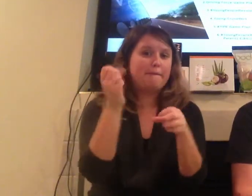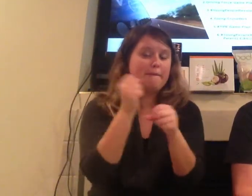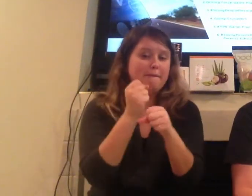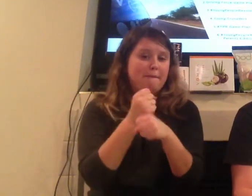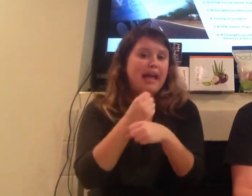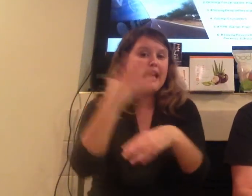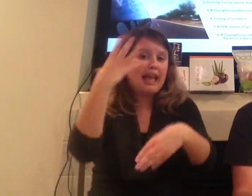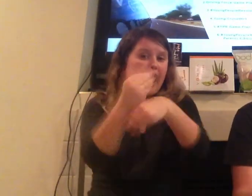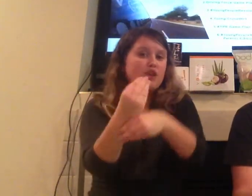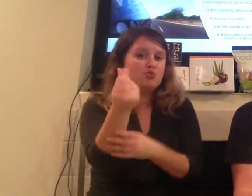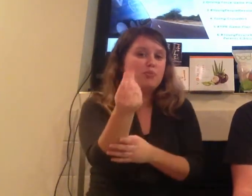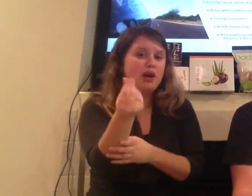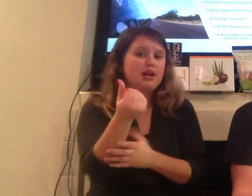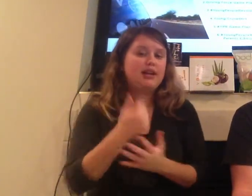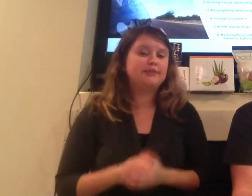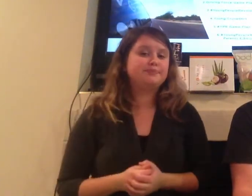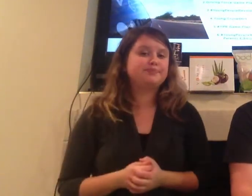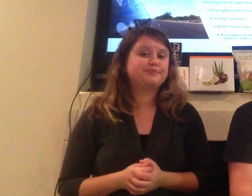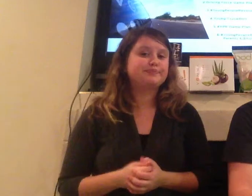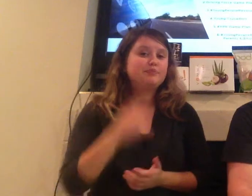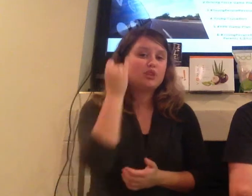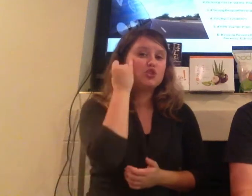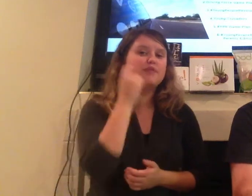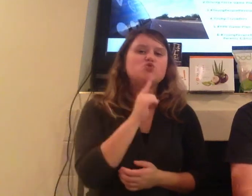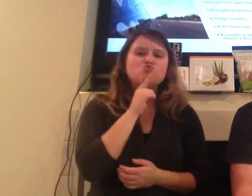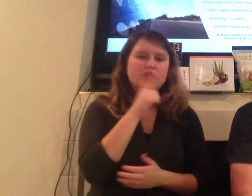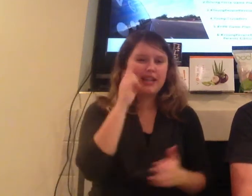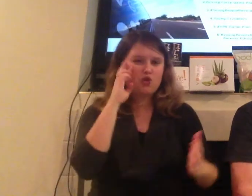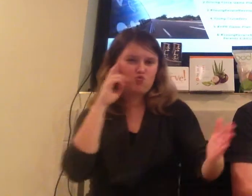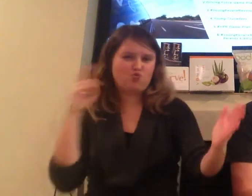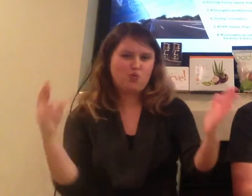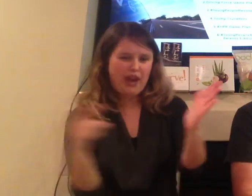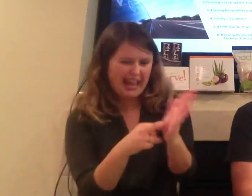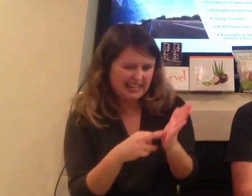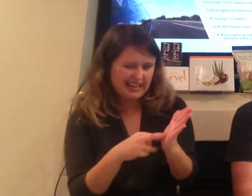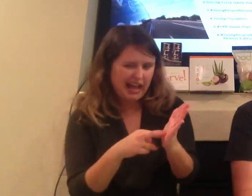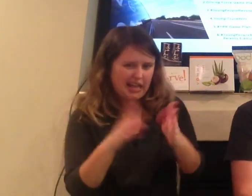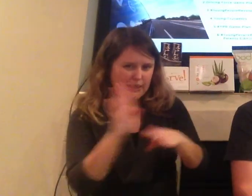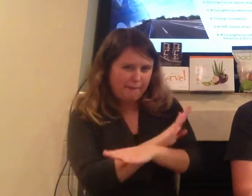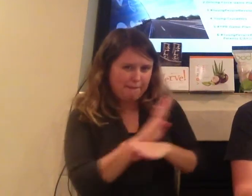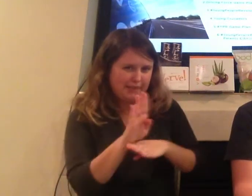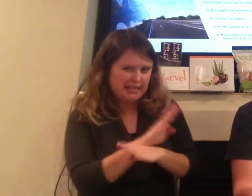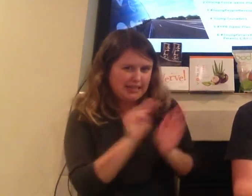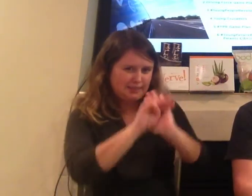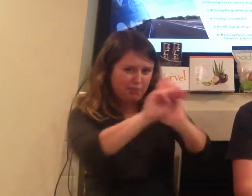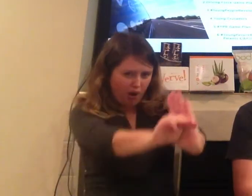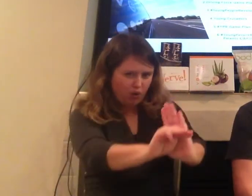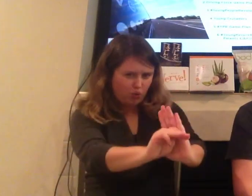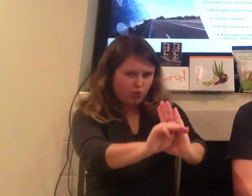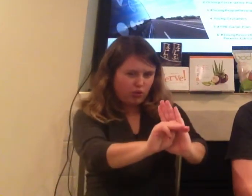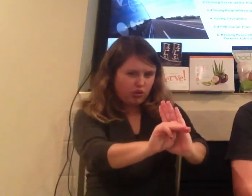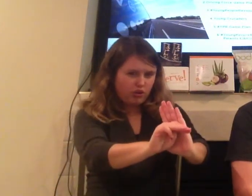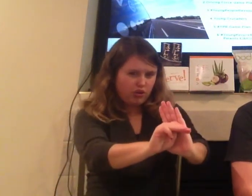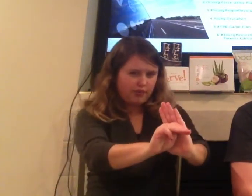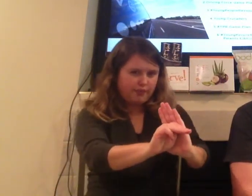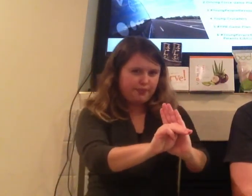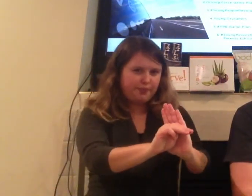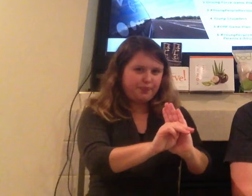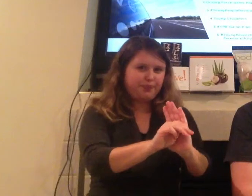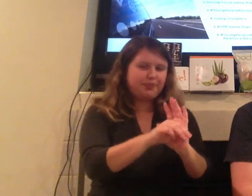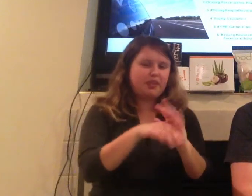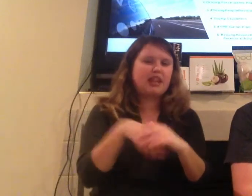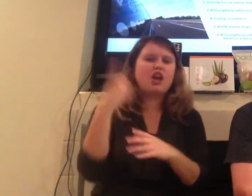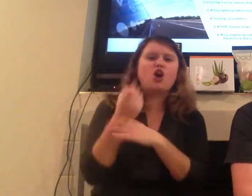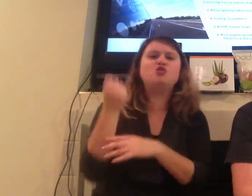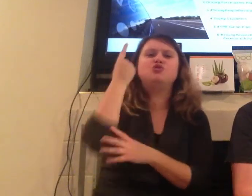But if you really recognize the potential of our business model and understand that